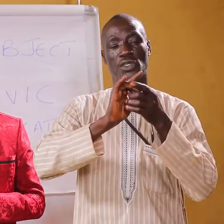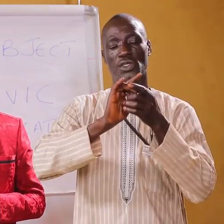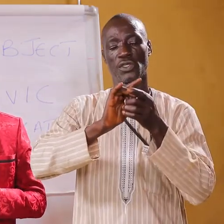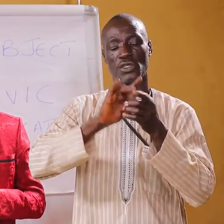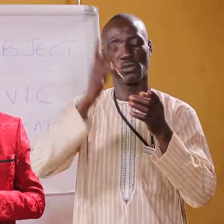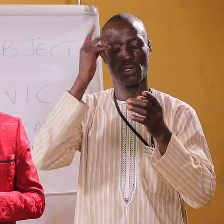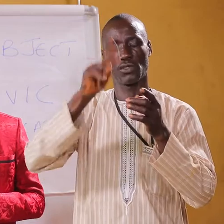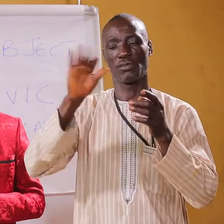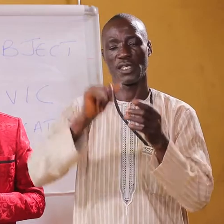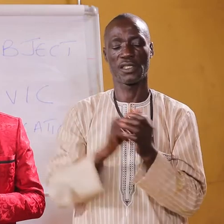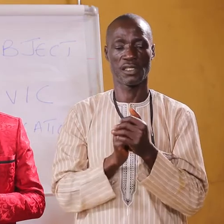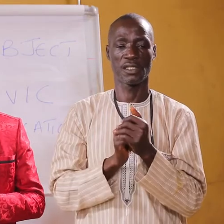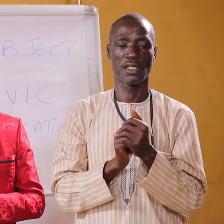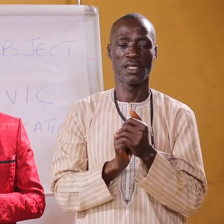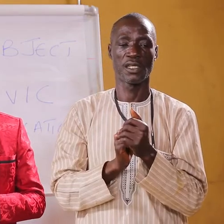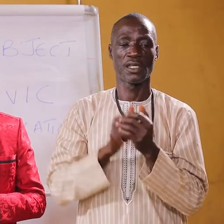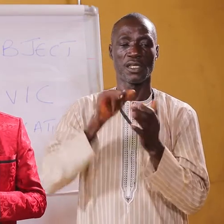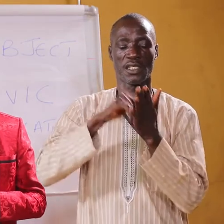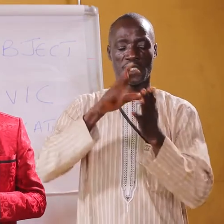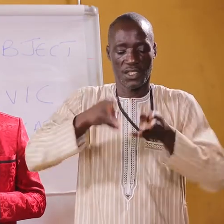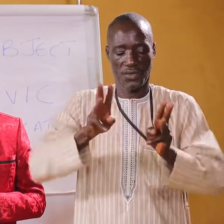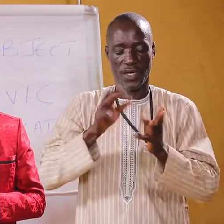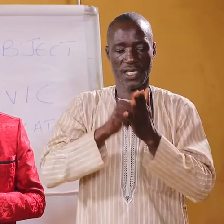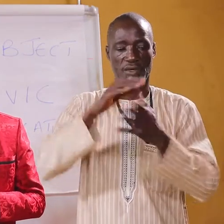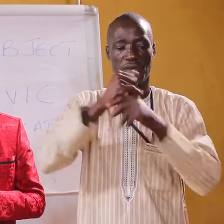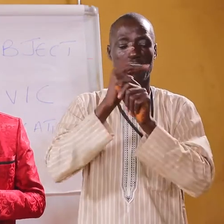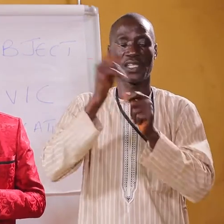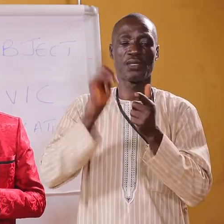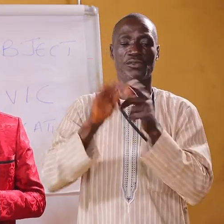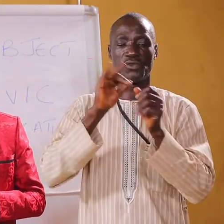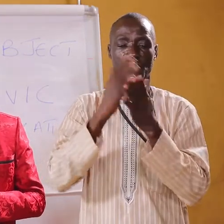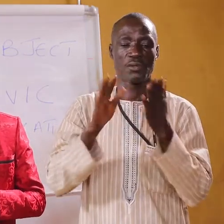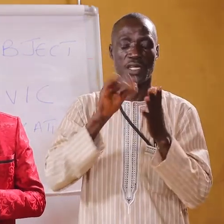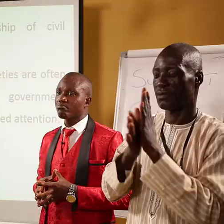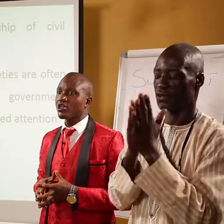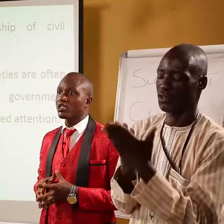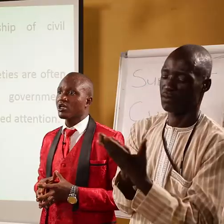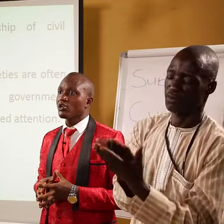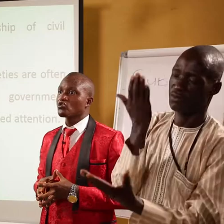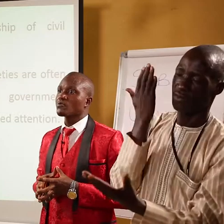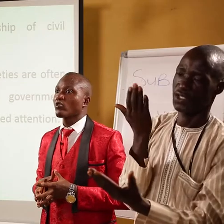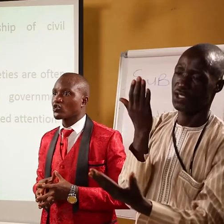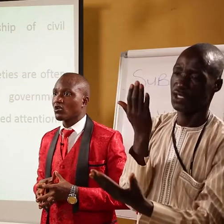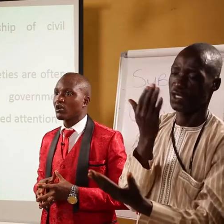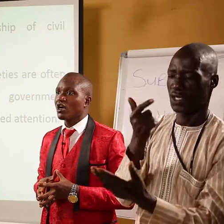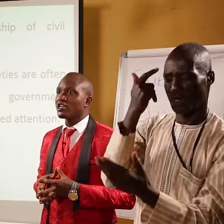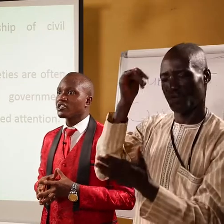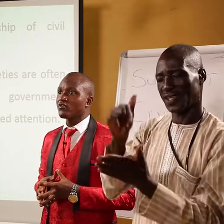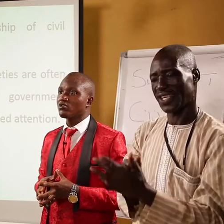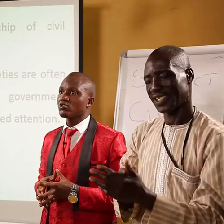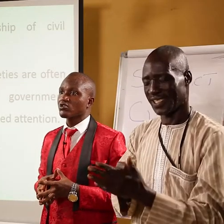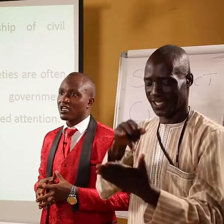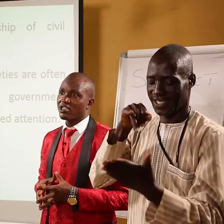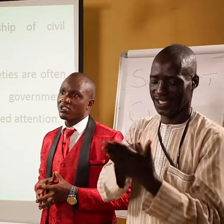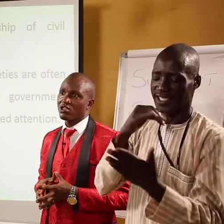and involving themselves in politics will make them rich or get money to sponsor